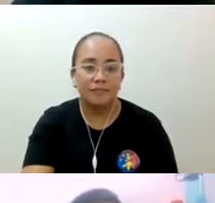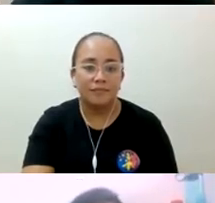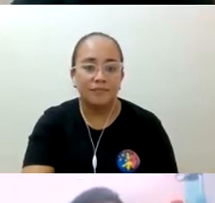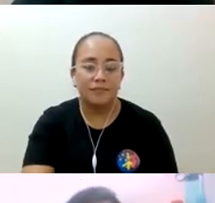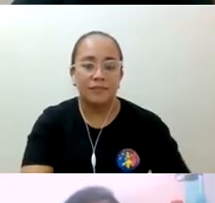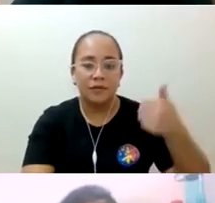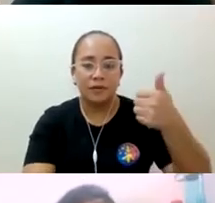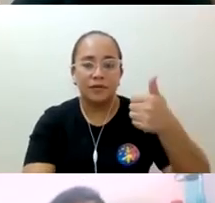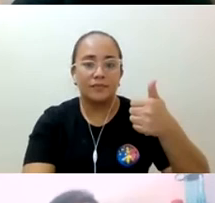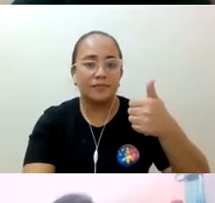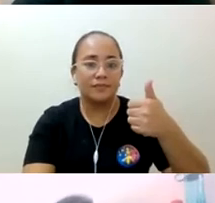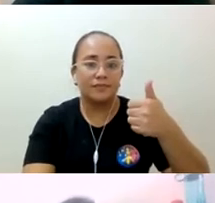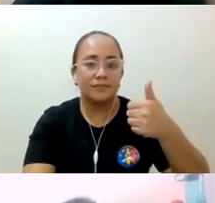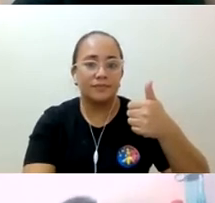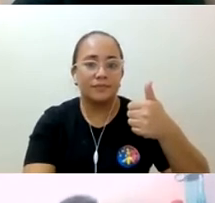Okay.